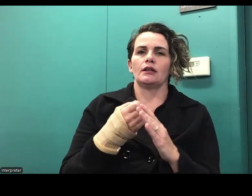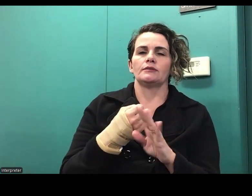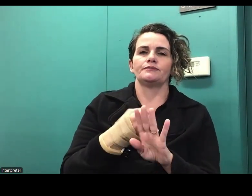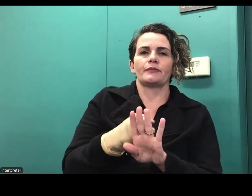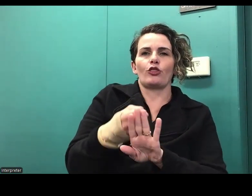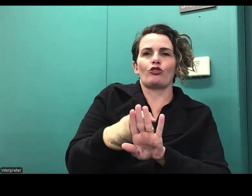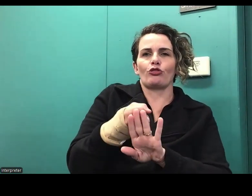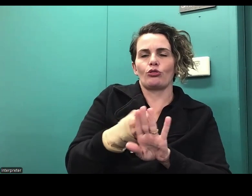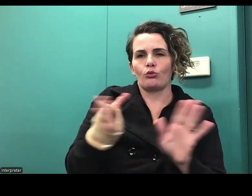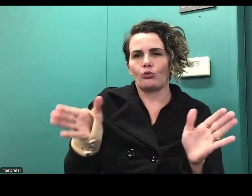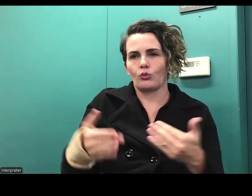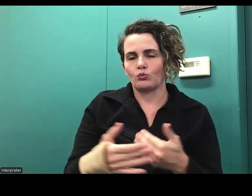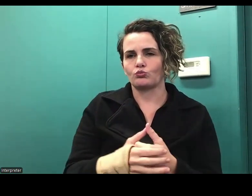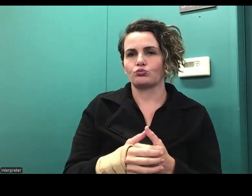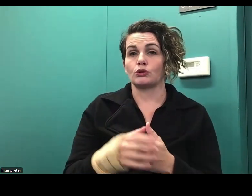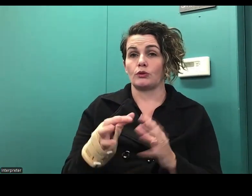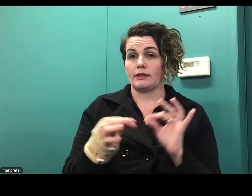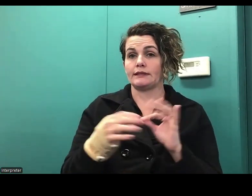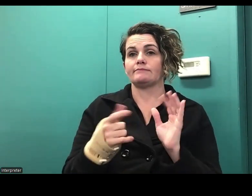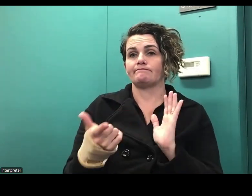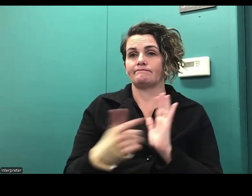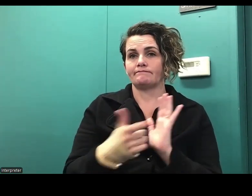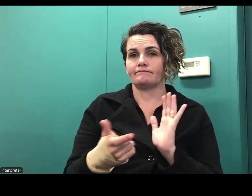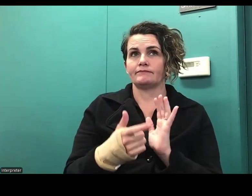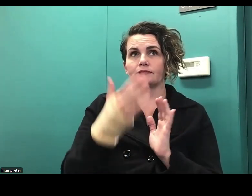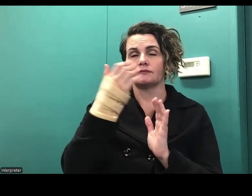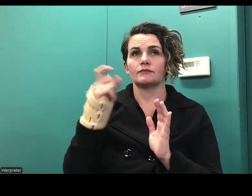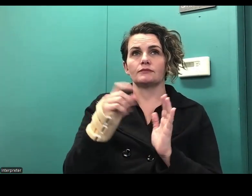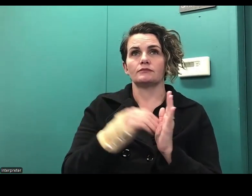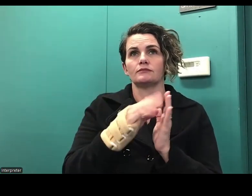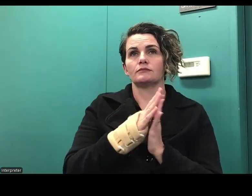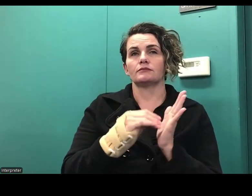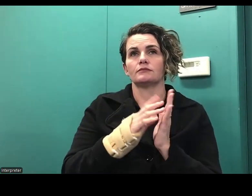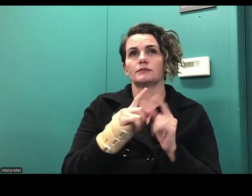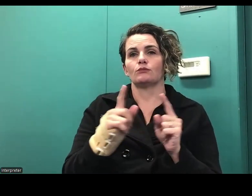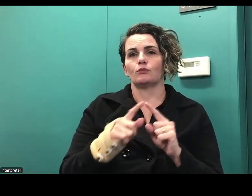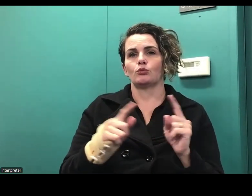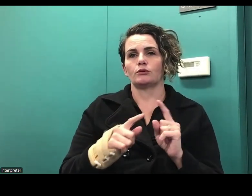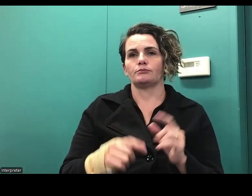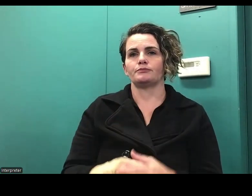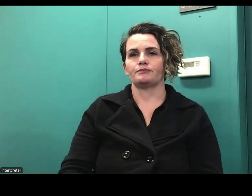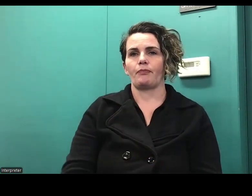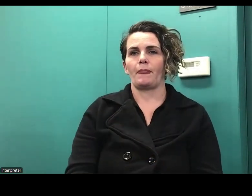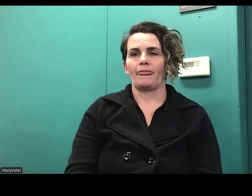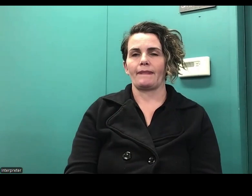I mentioned that it's a crime. I forgot I put these all into a different.